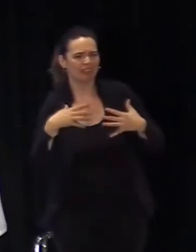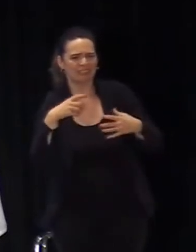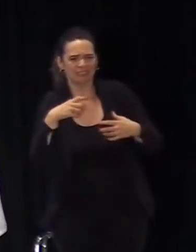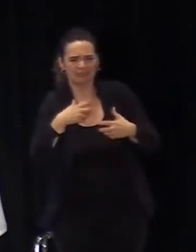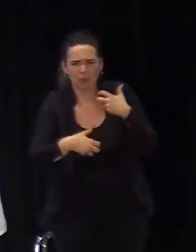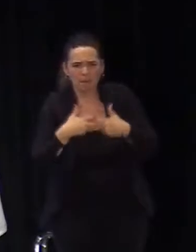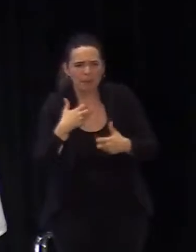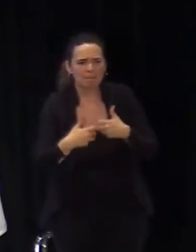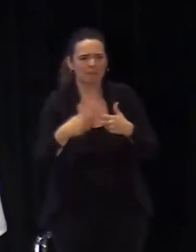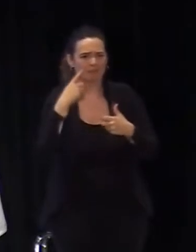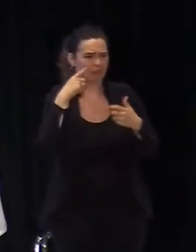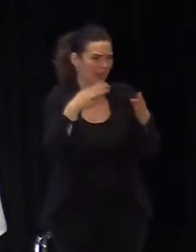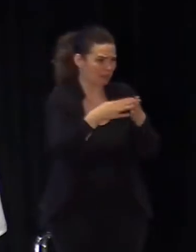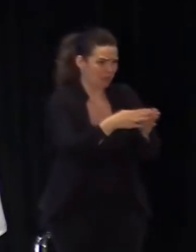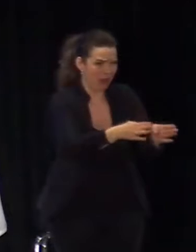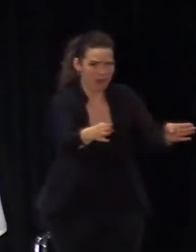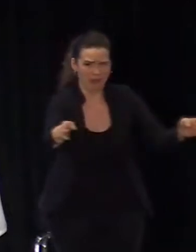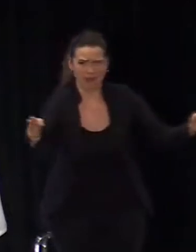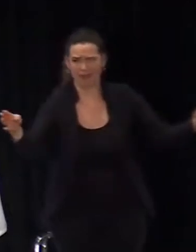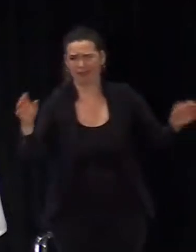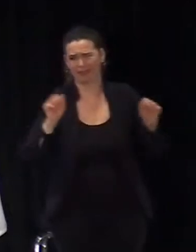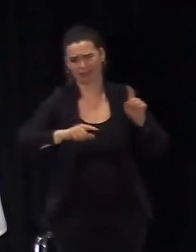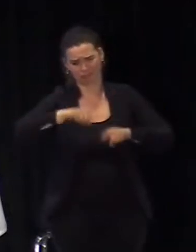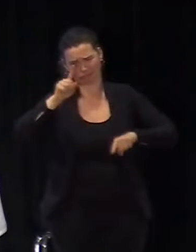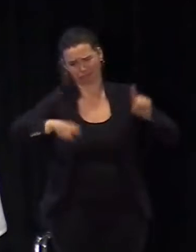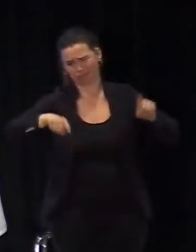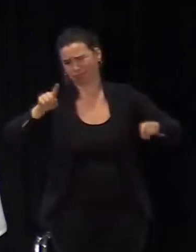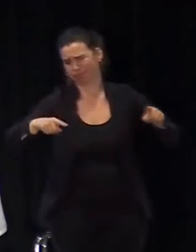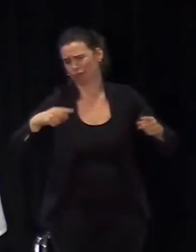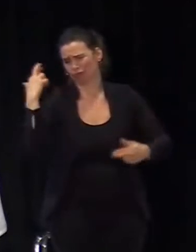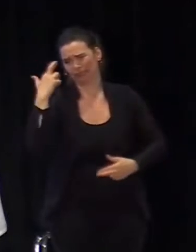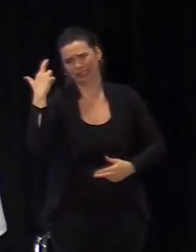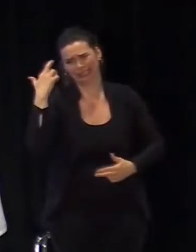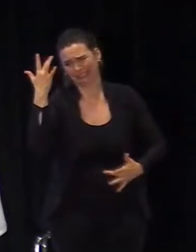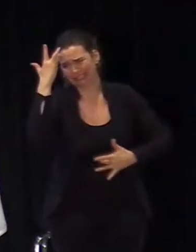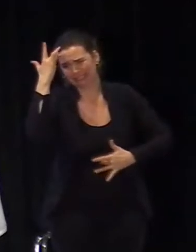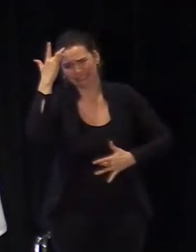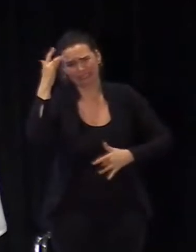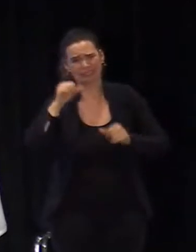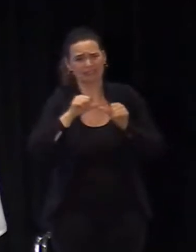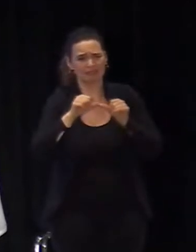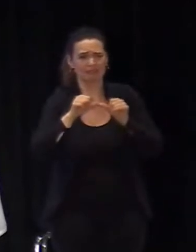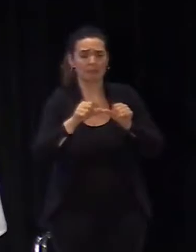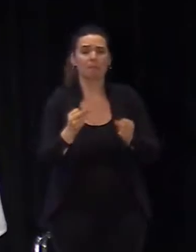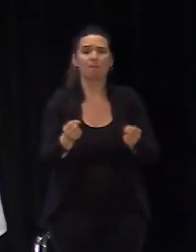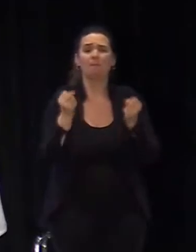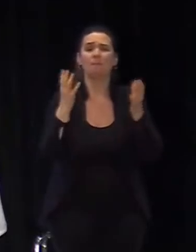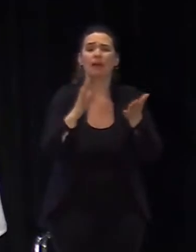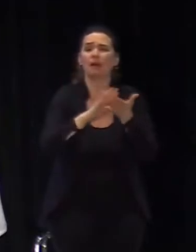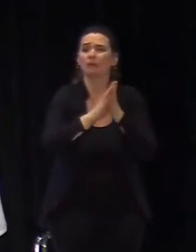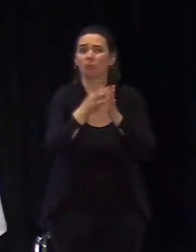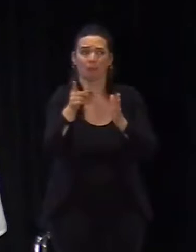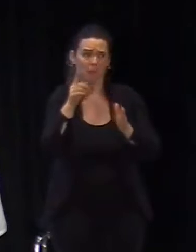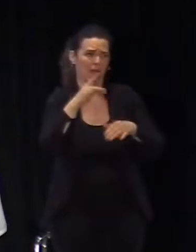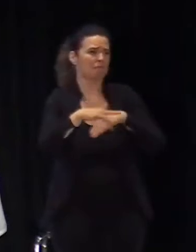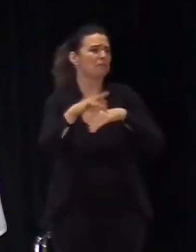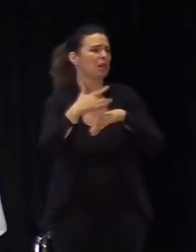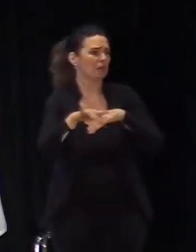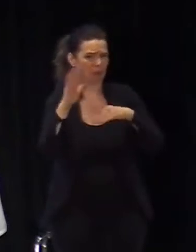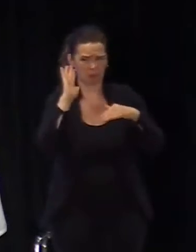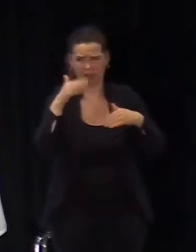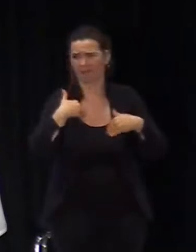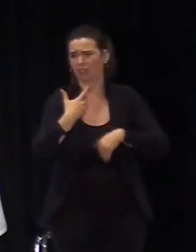the number of people that are now going to become eligible are going to be a lot. And so we want to hear from